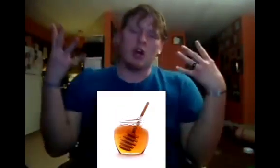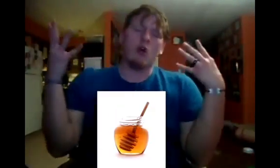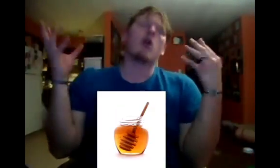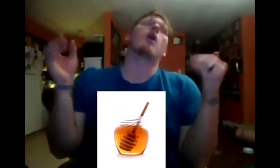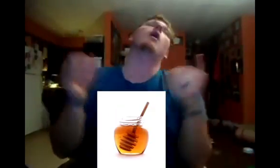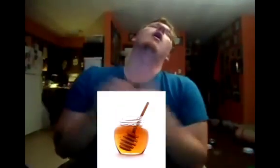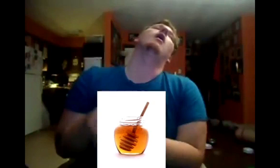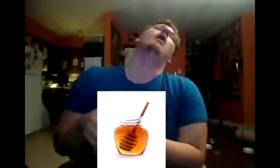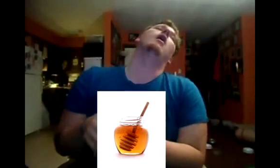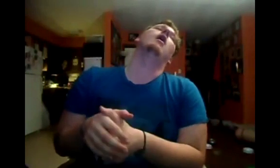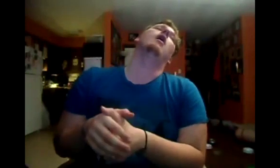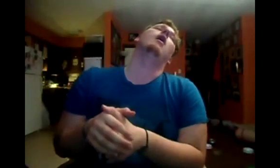go.